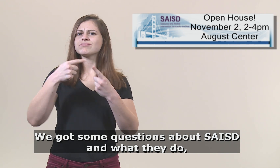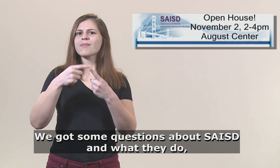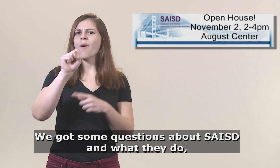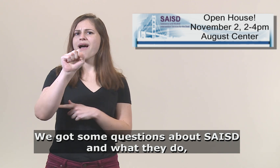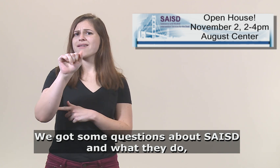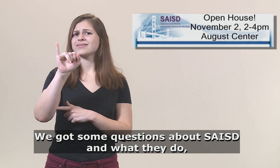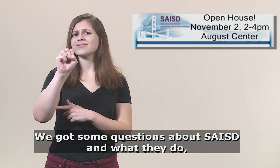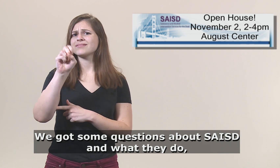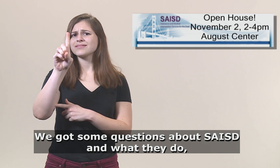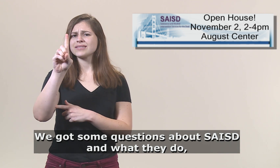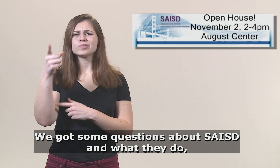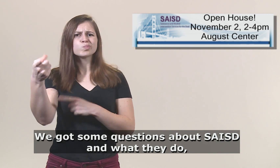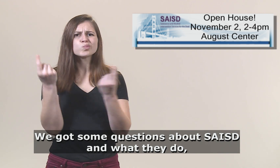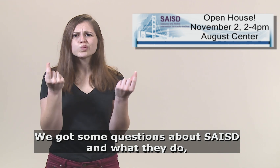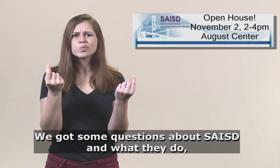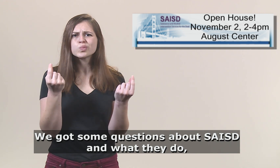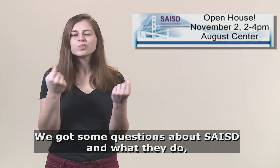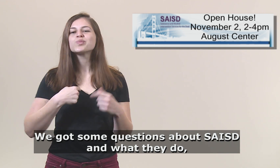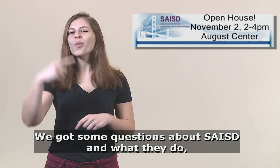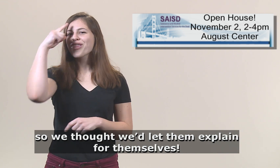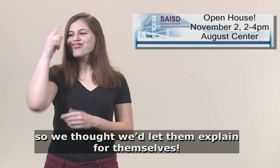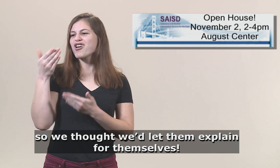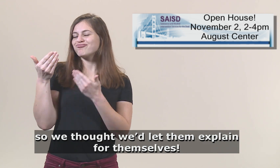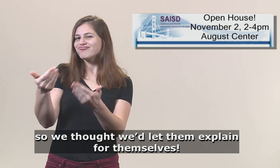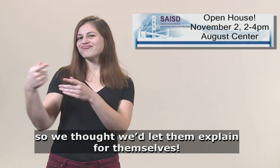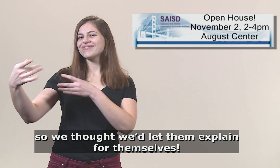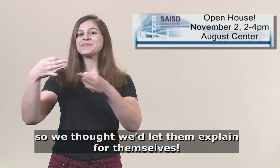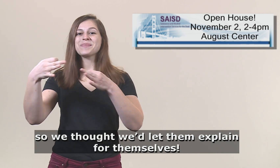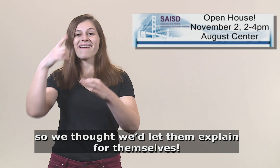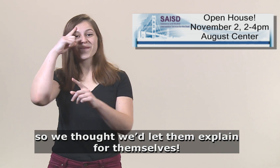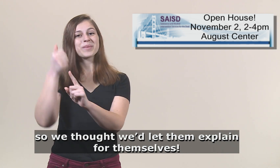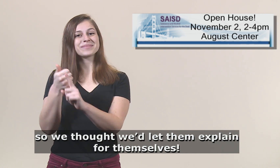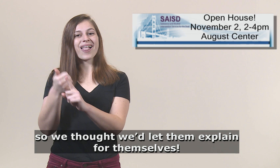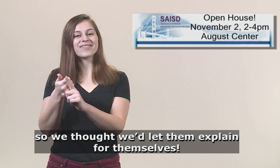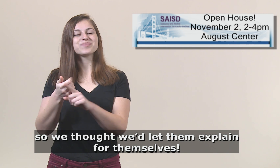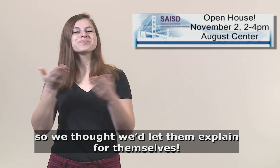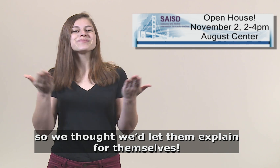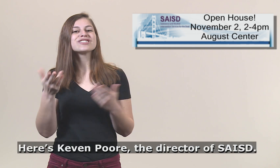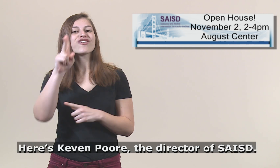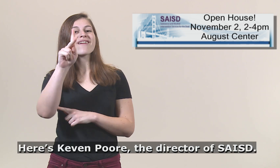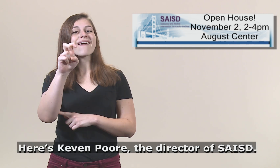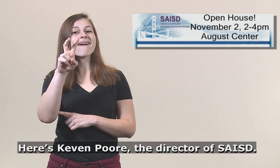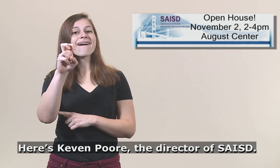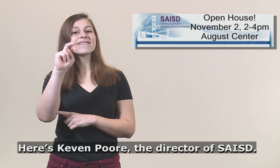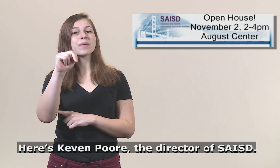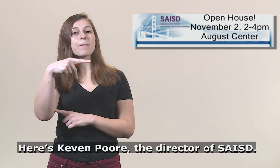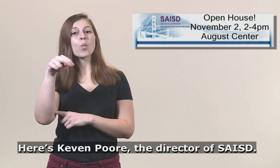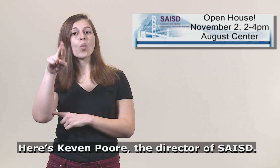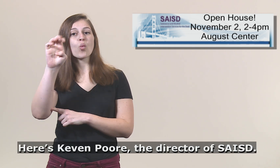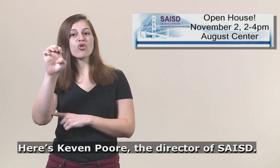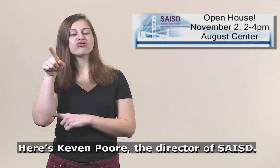about SAISD and what they do, so we thought we'd let them explain for themselves. Here's Kevan Poore, the director